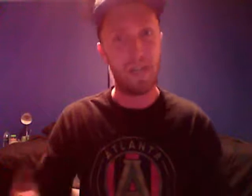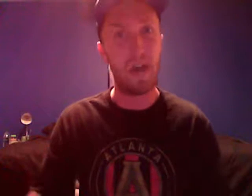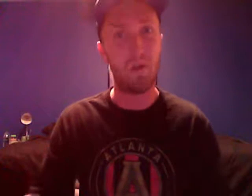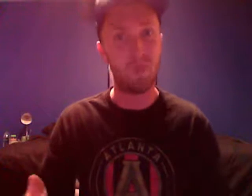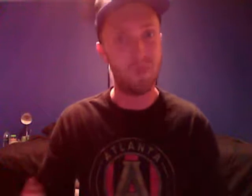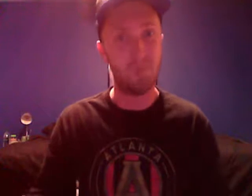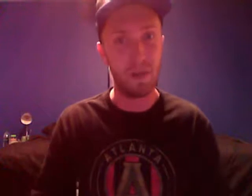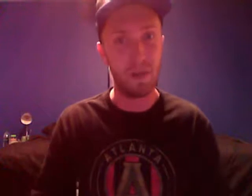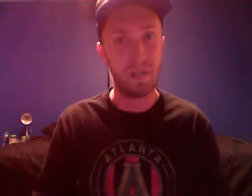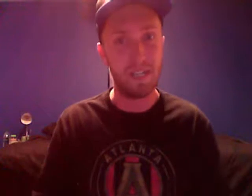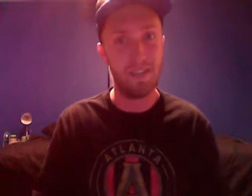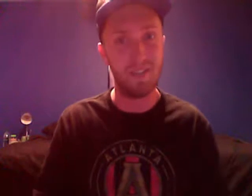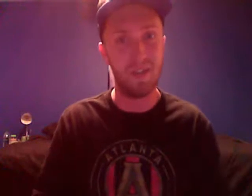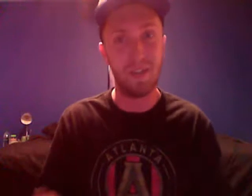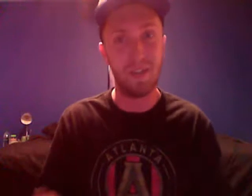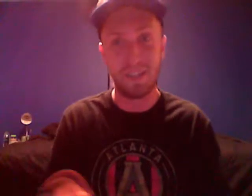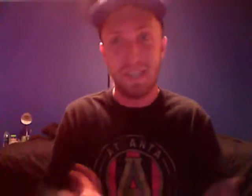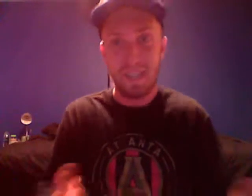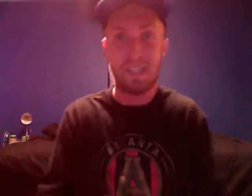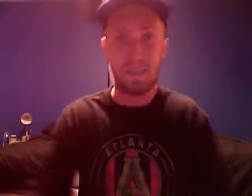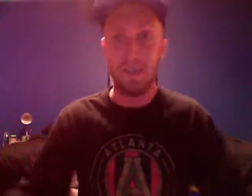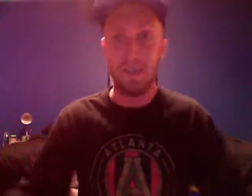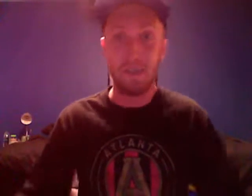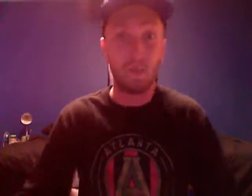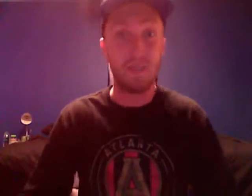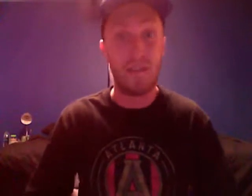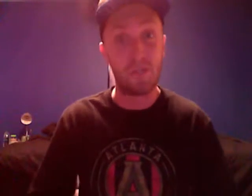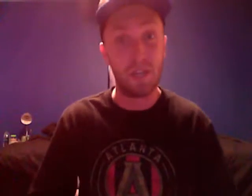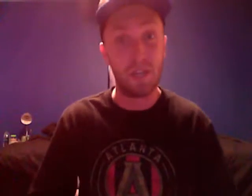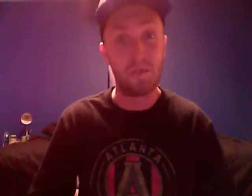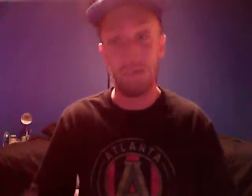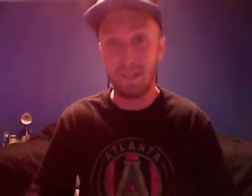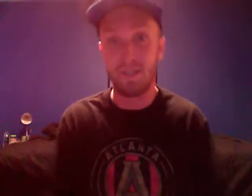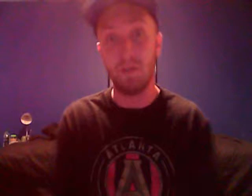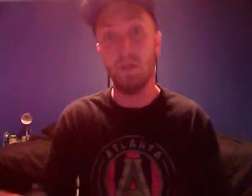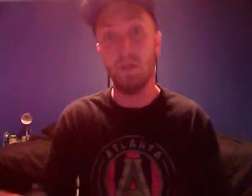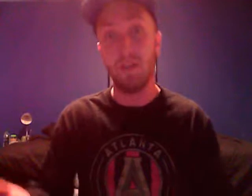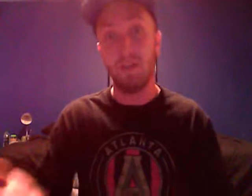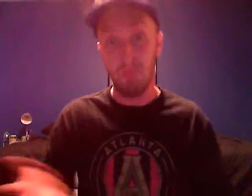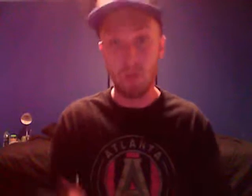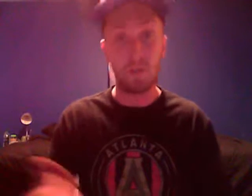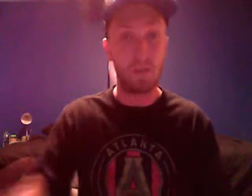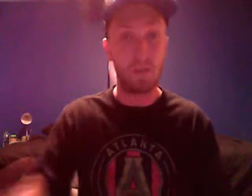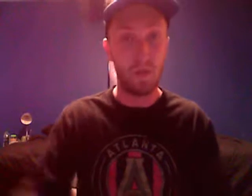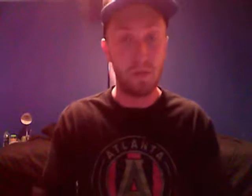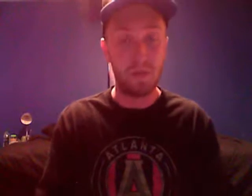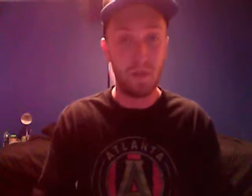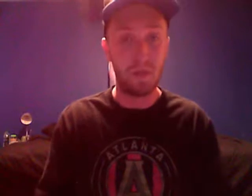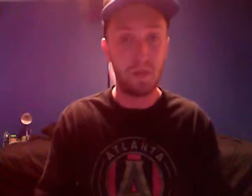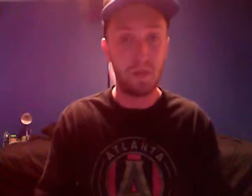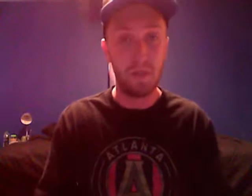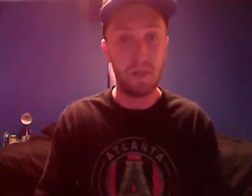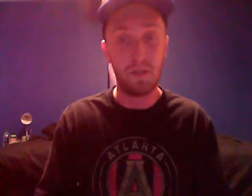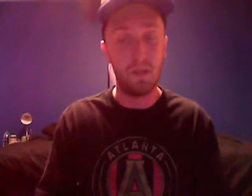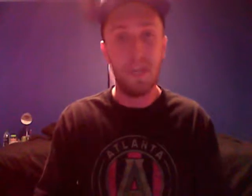how good a player he is. You know, that this was an average game for him, and he still looks like one of the better players on the pitch. So